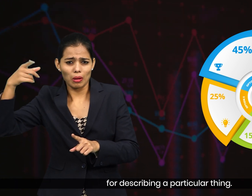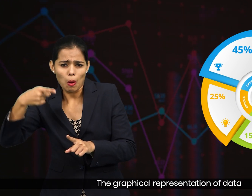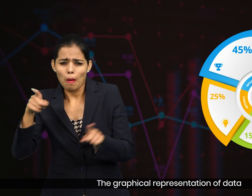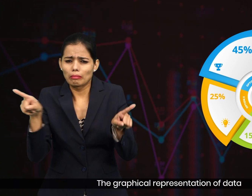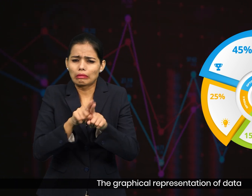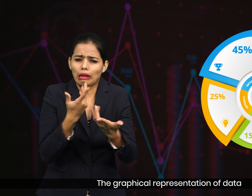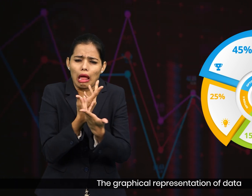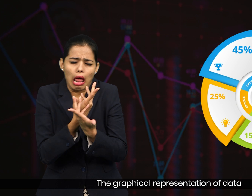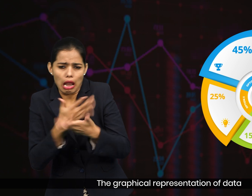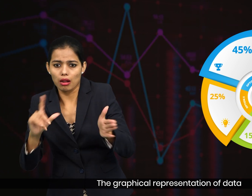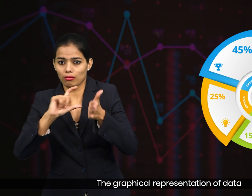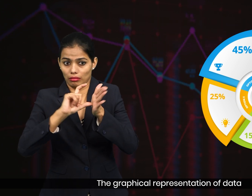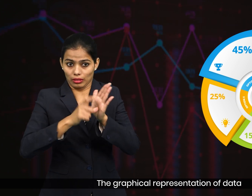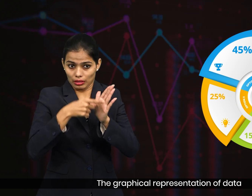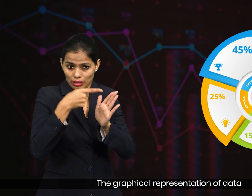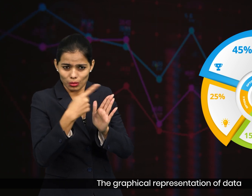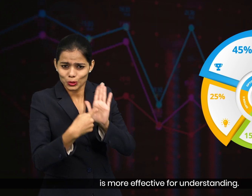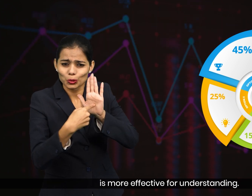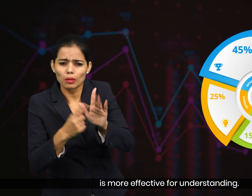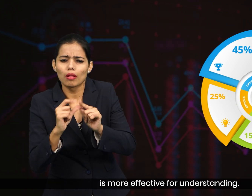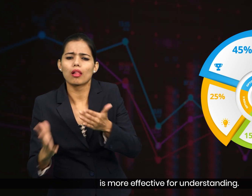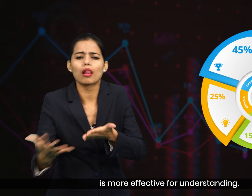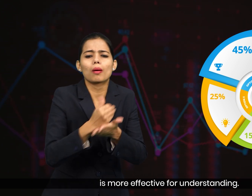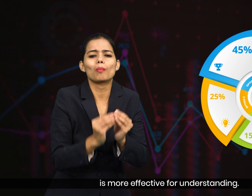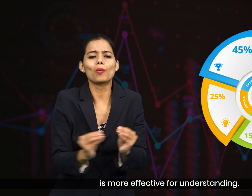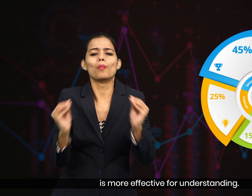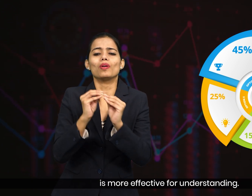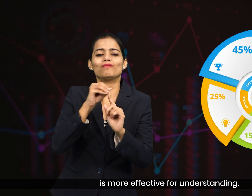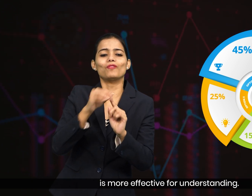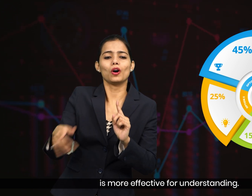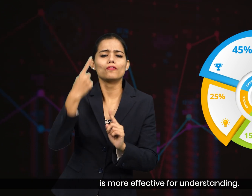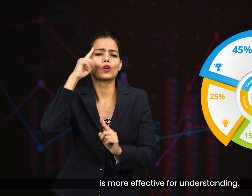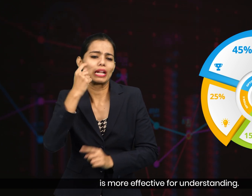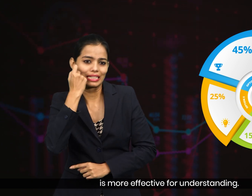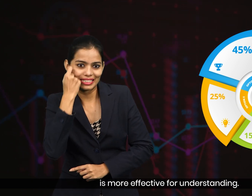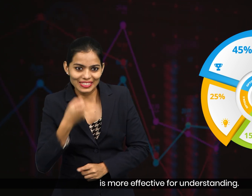The graphical representation of data is more effective for understanding.